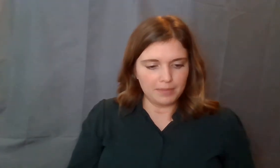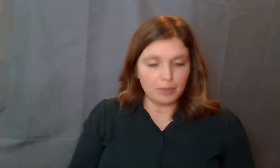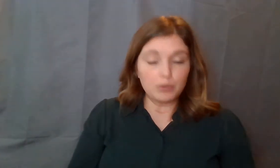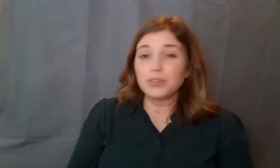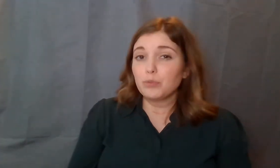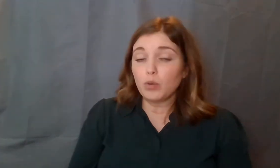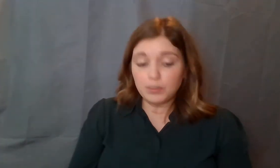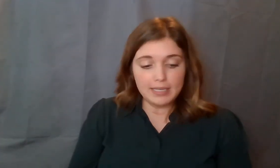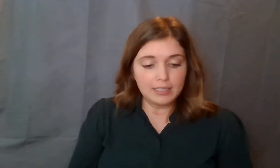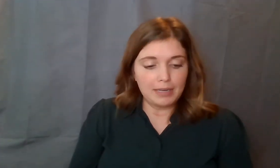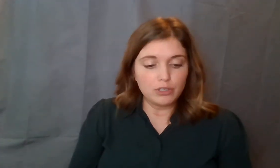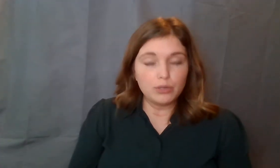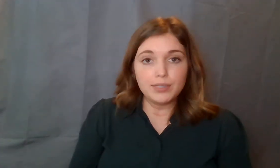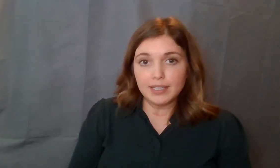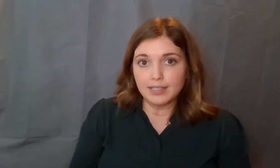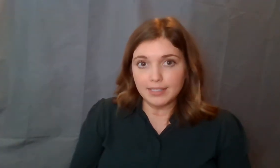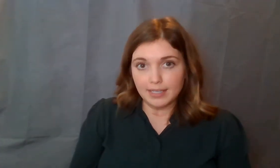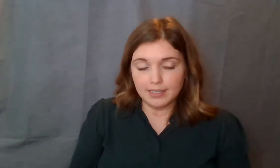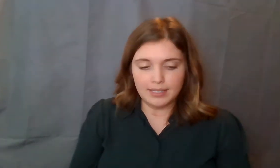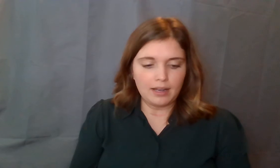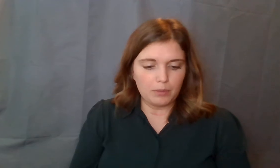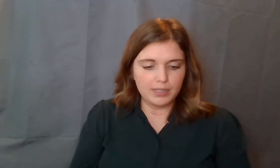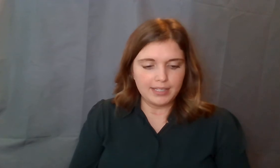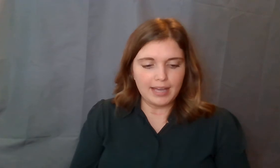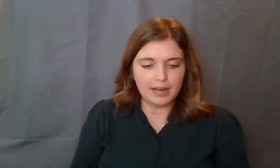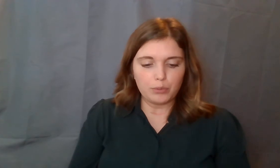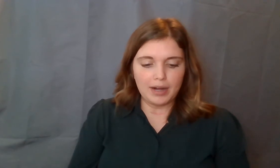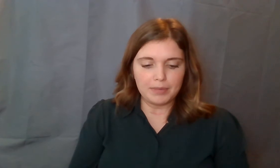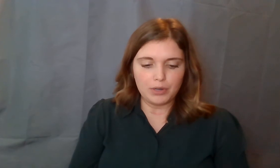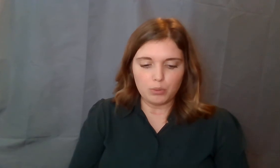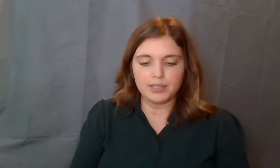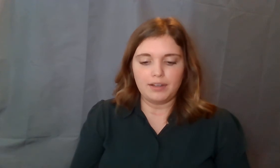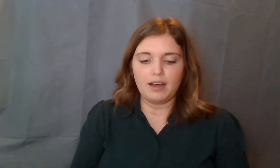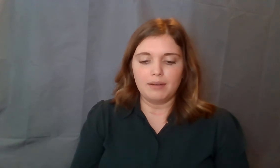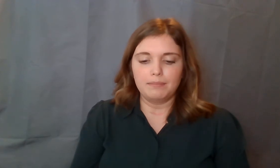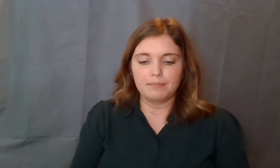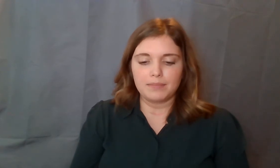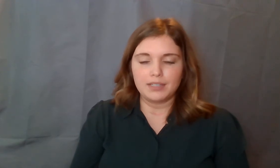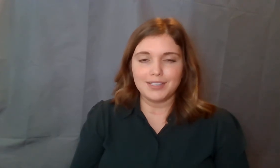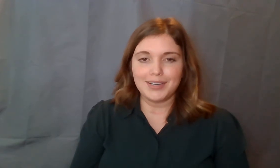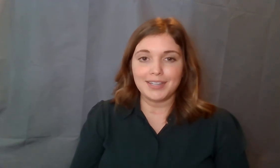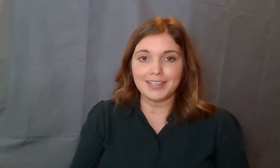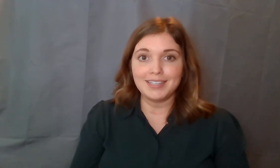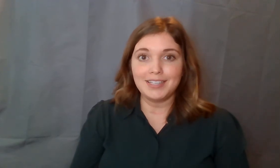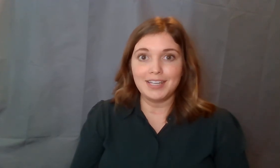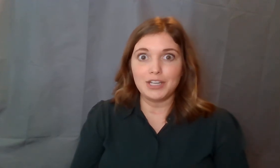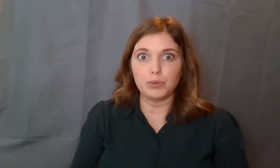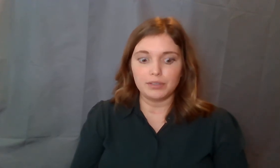Then once we get to page 266, we see that grammar note discussing the